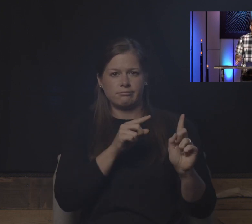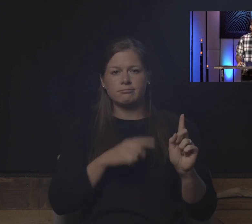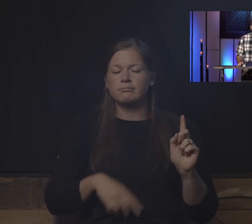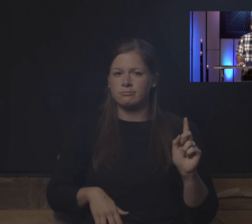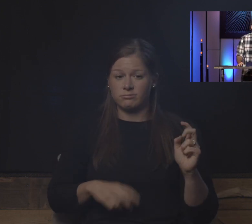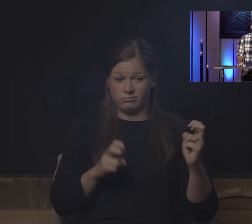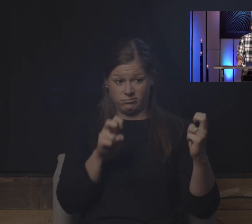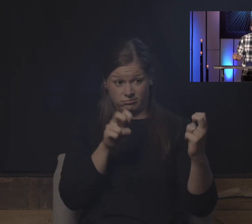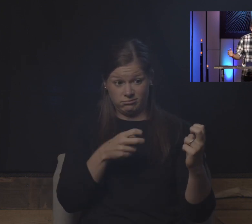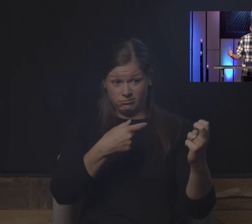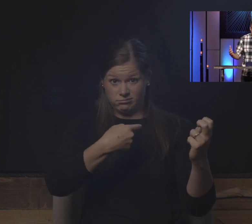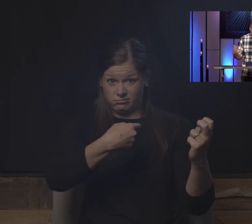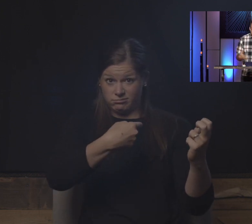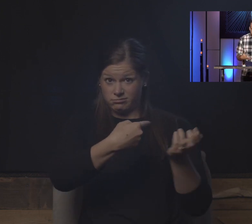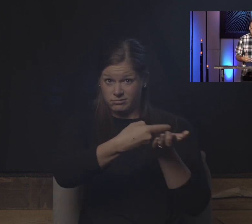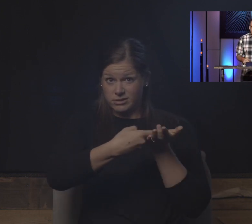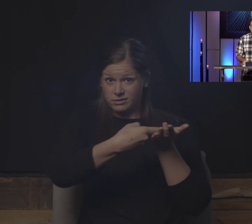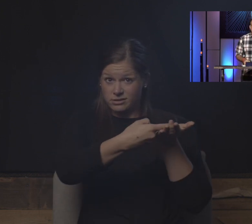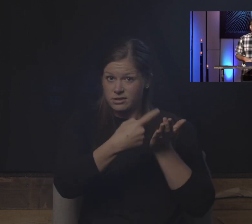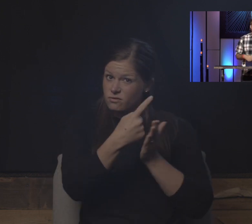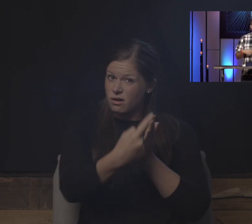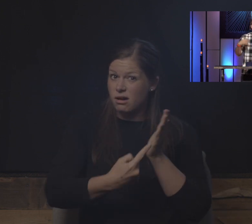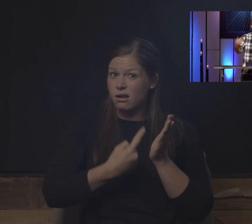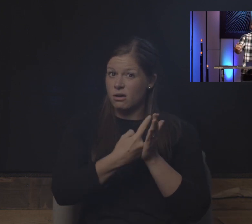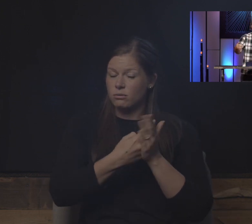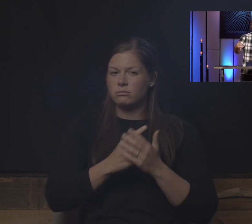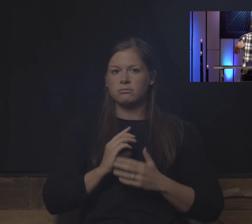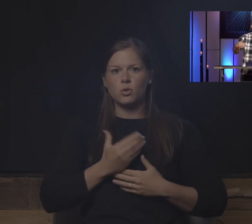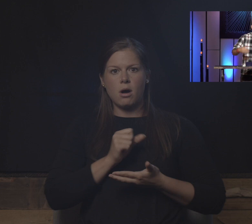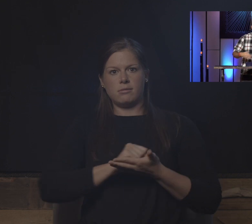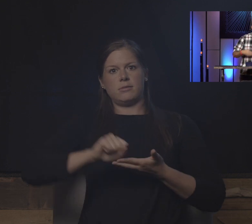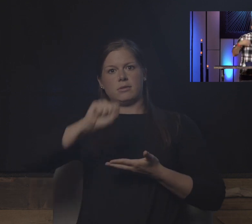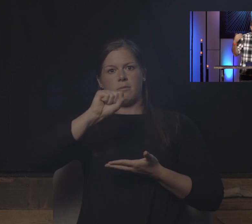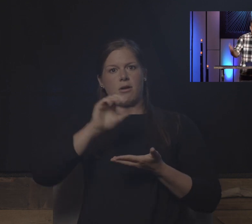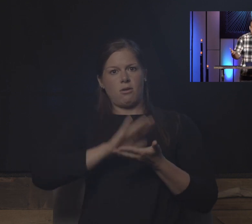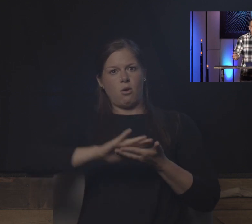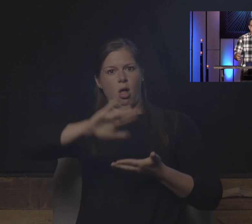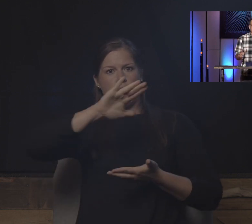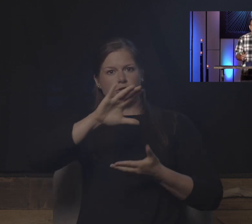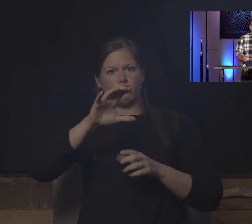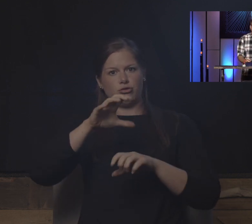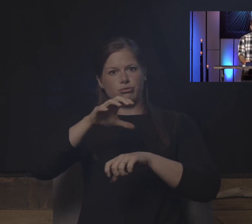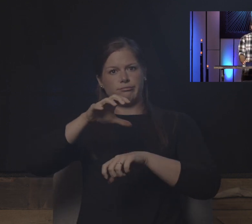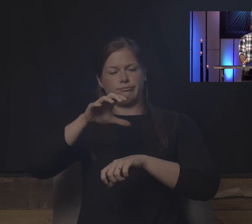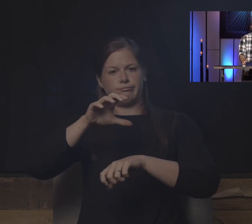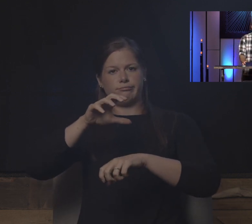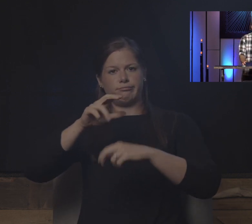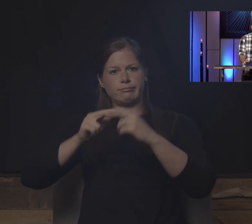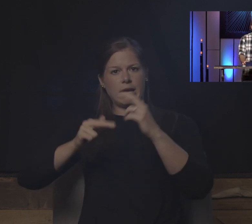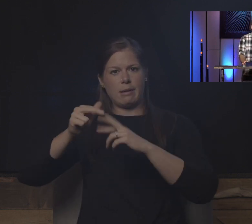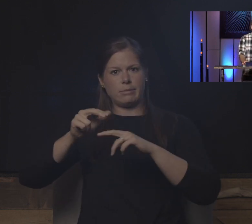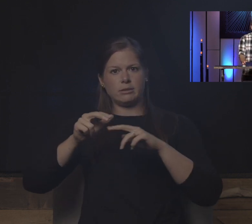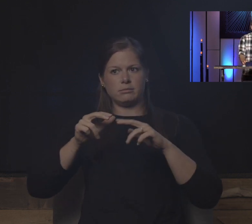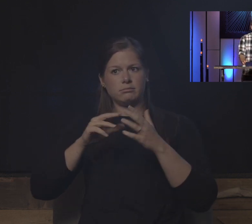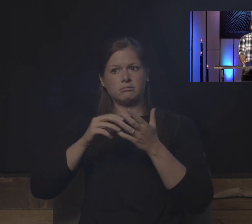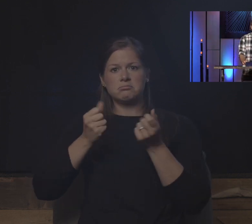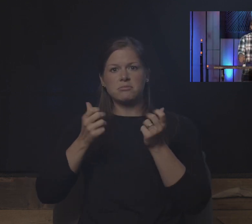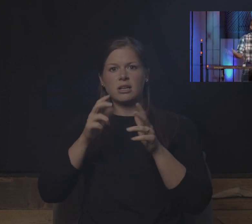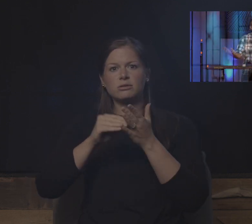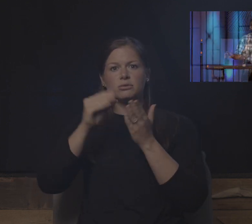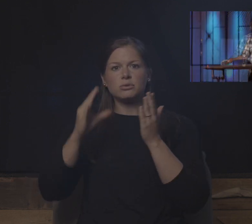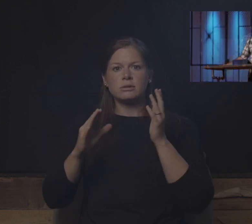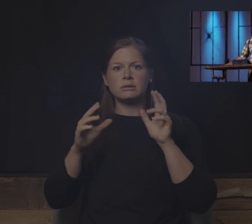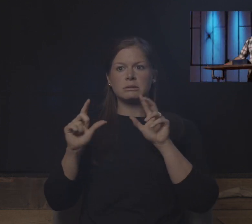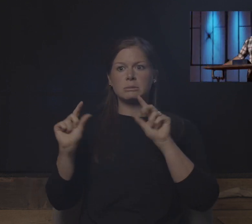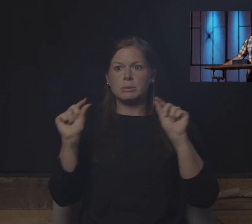was an understatement. Everyone had their opinion about what they would do if they were on the show with a guy like that.